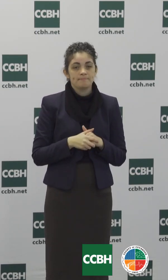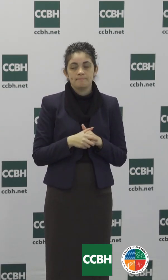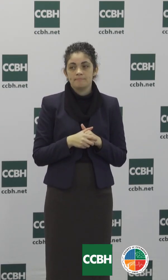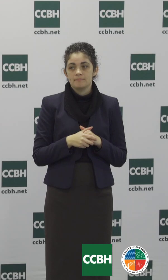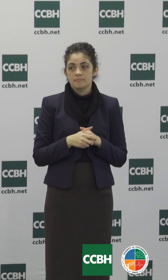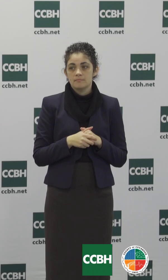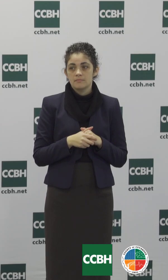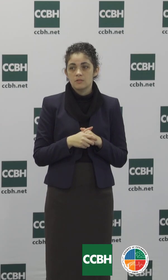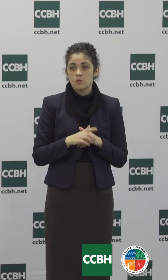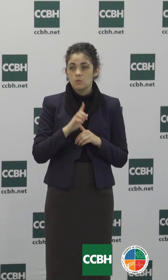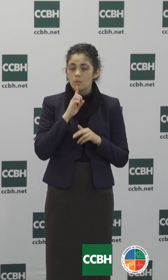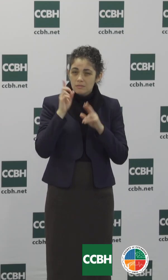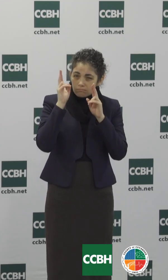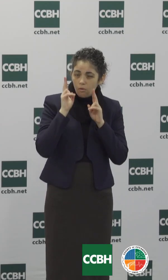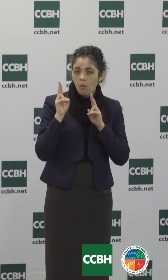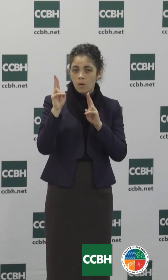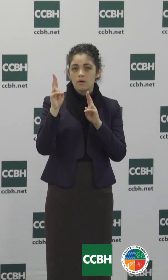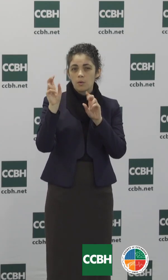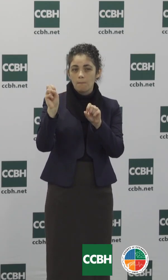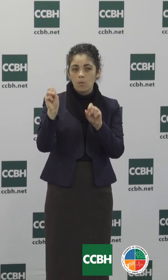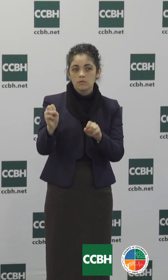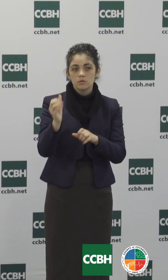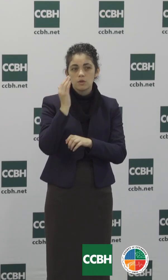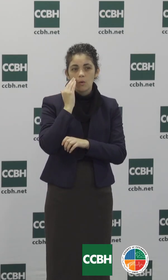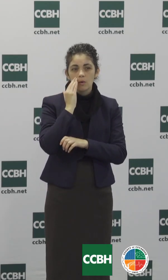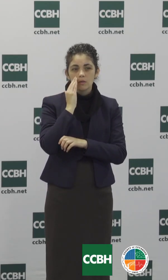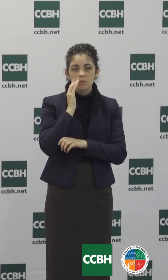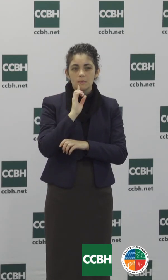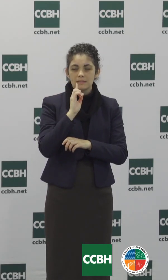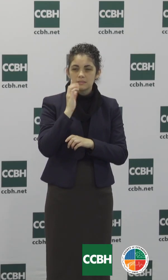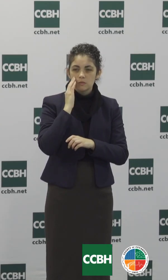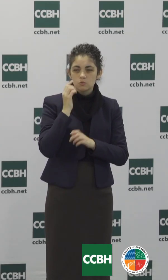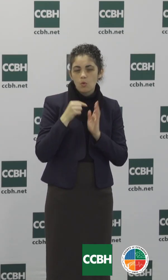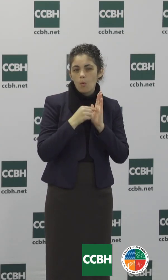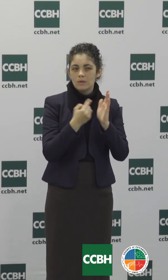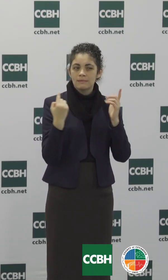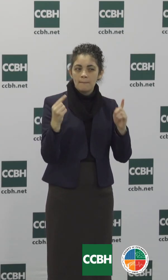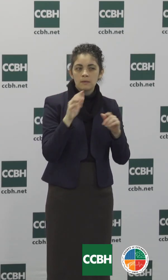I think it's an important gesture to remember what's happened